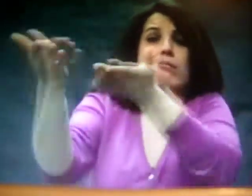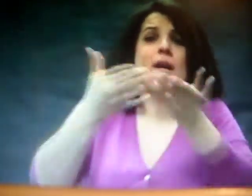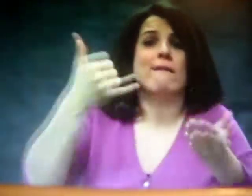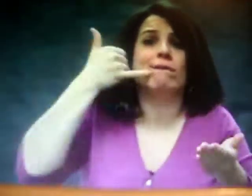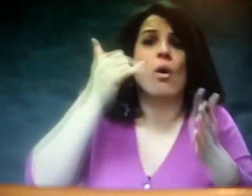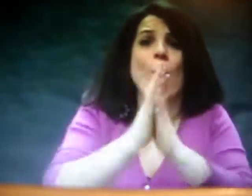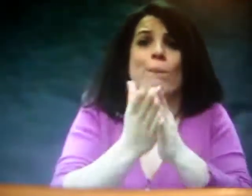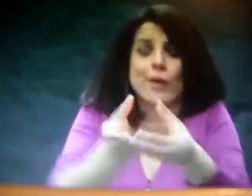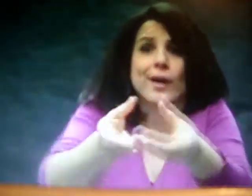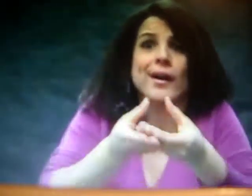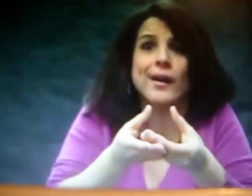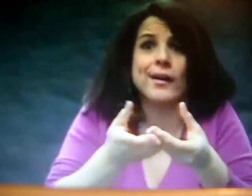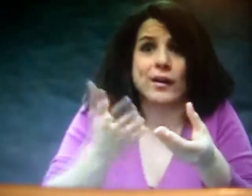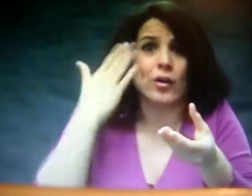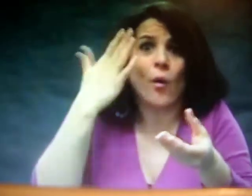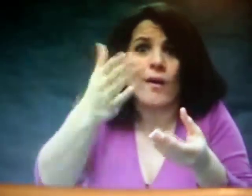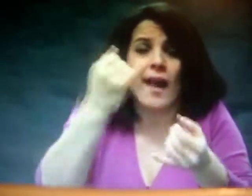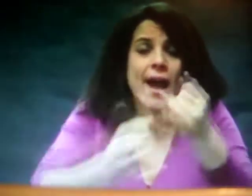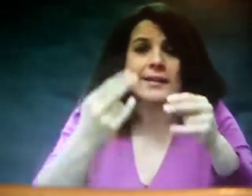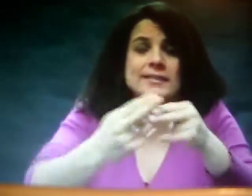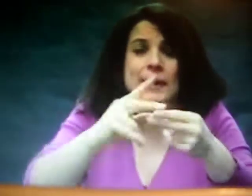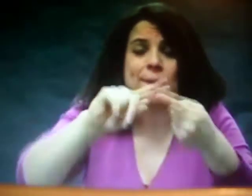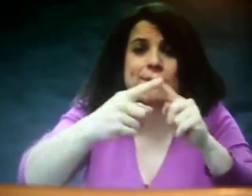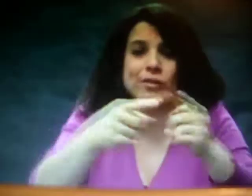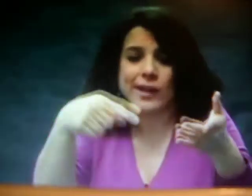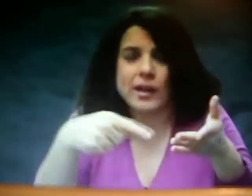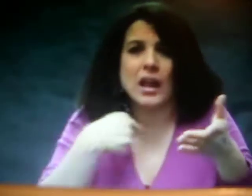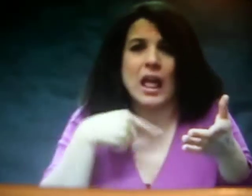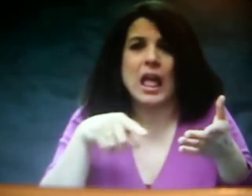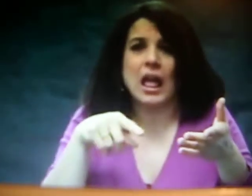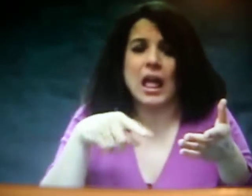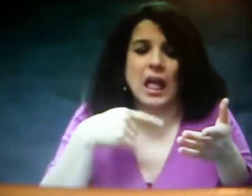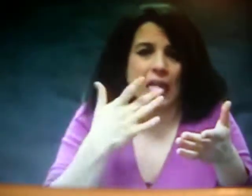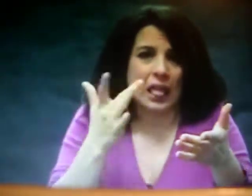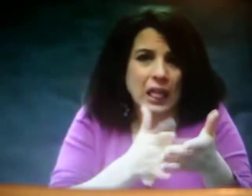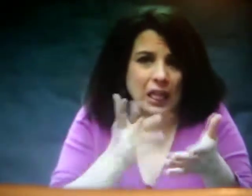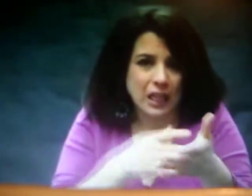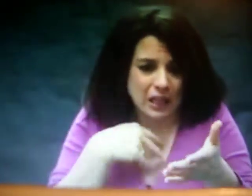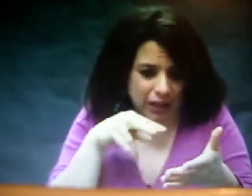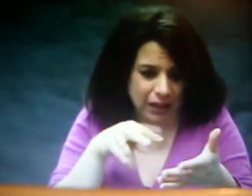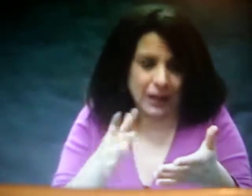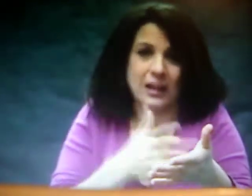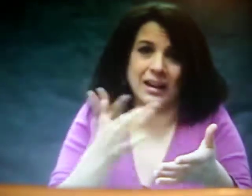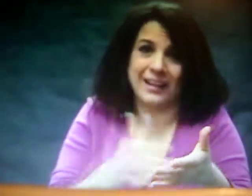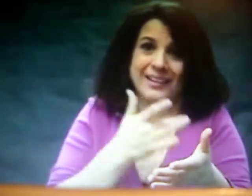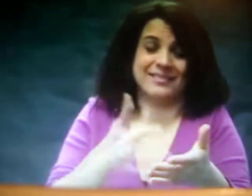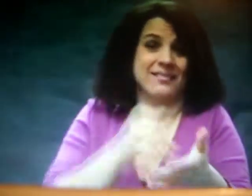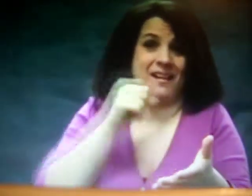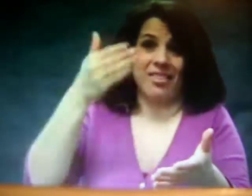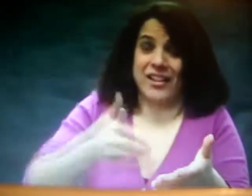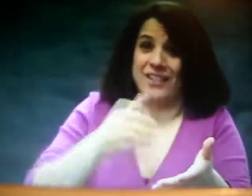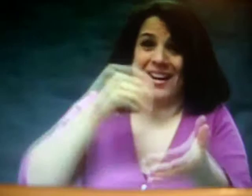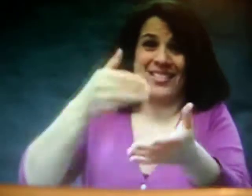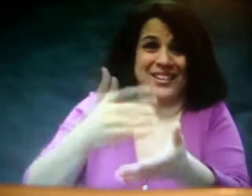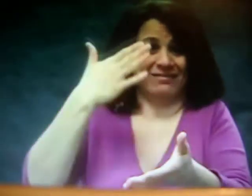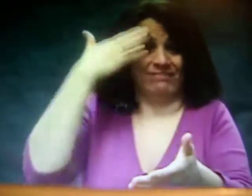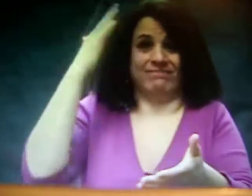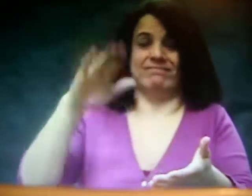were confused. So they handed me a phone book and asked me, do you know your friend's last name? So I was looking through the phone book, but